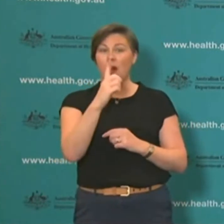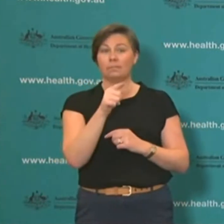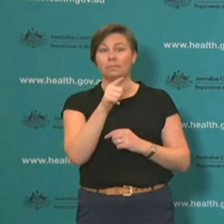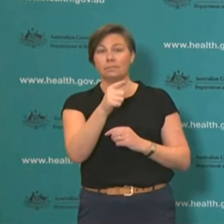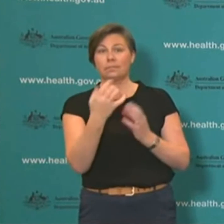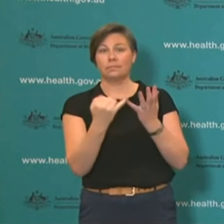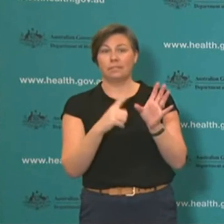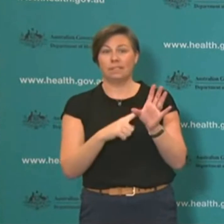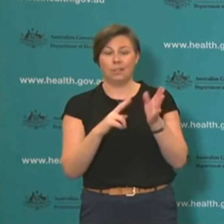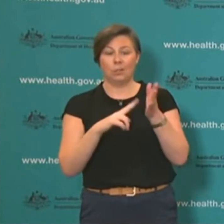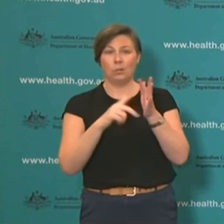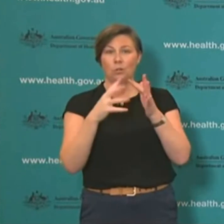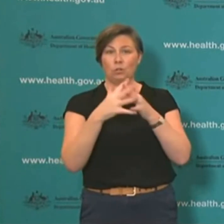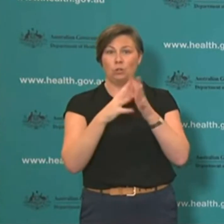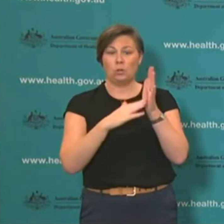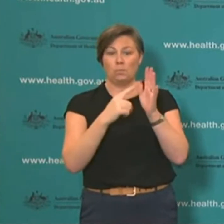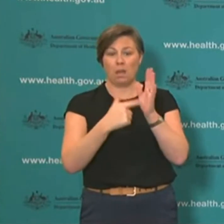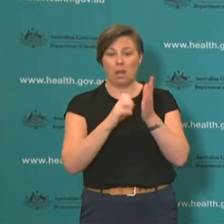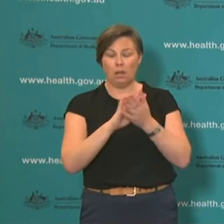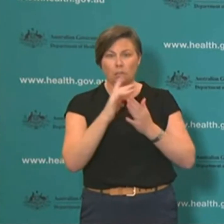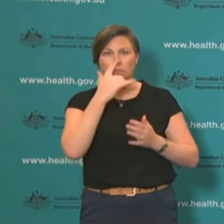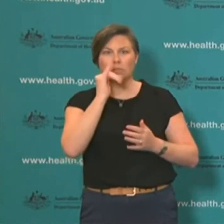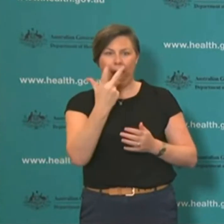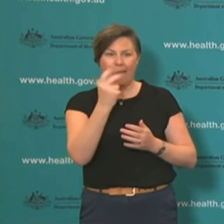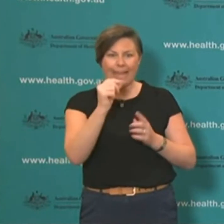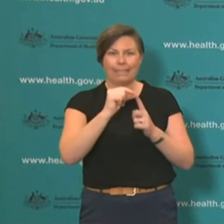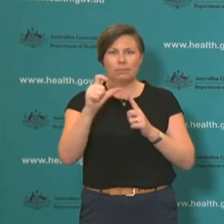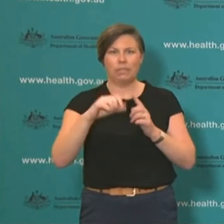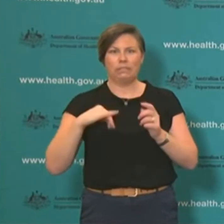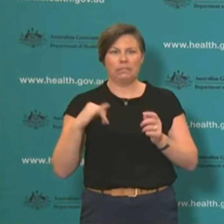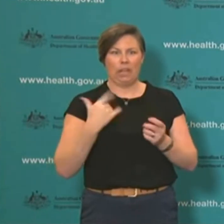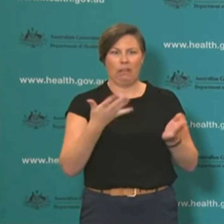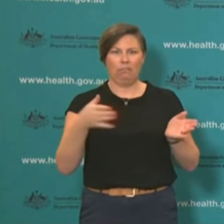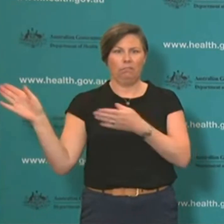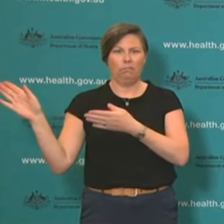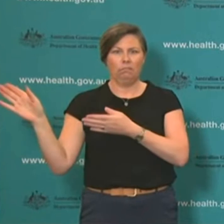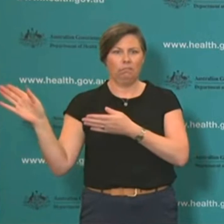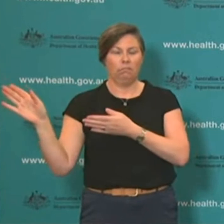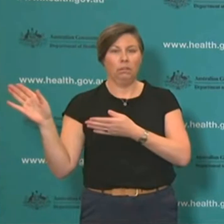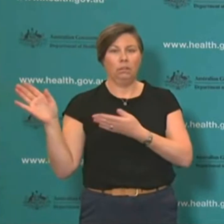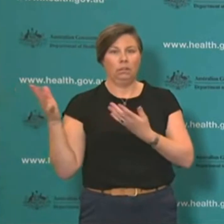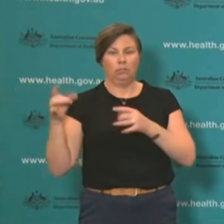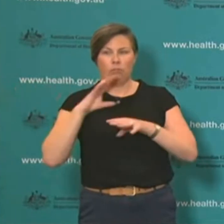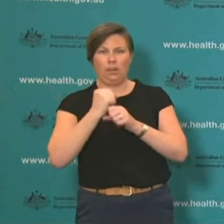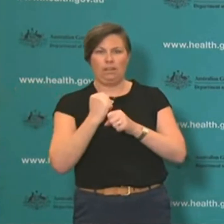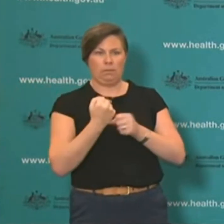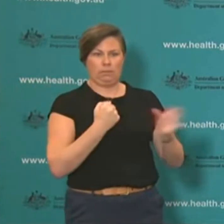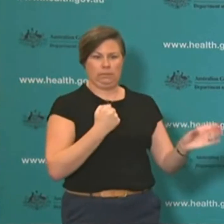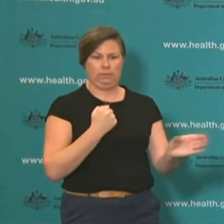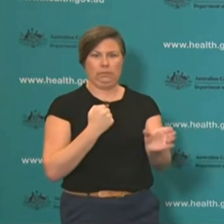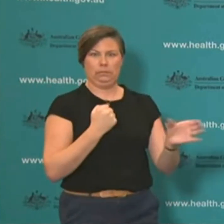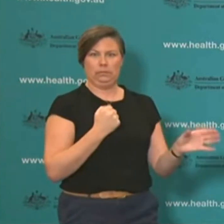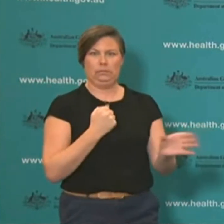have 80% of your staff furloughed, then it is possible to supplement those, and the Commonwealth did, particularly through